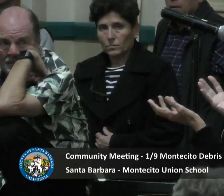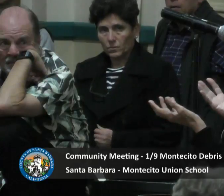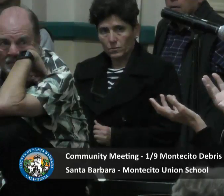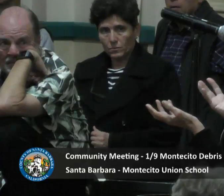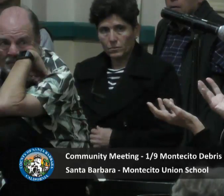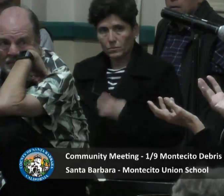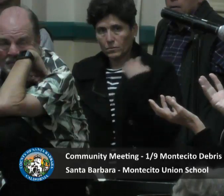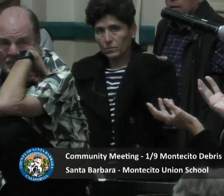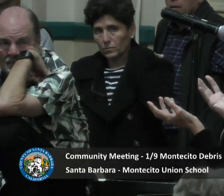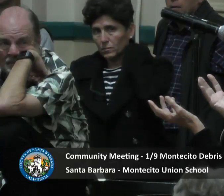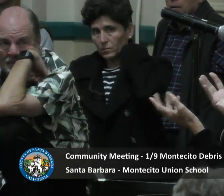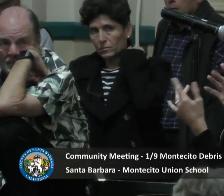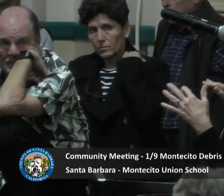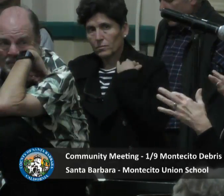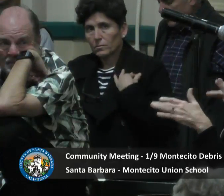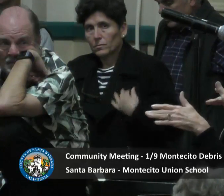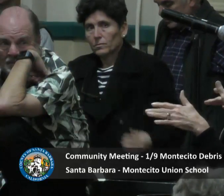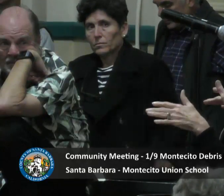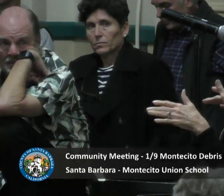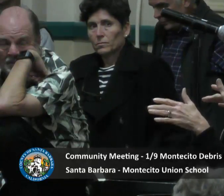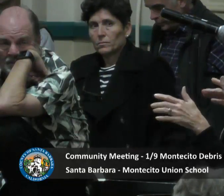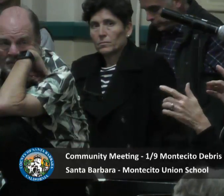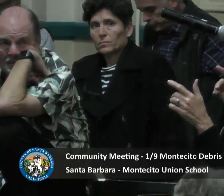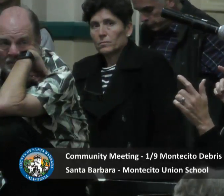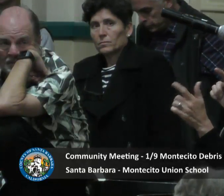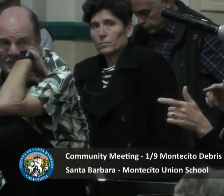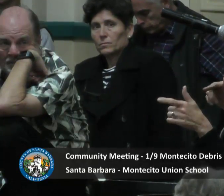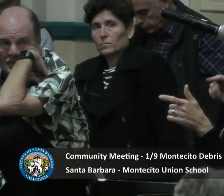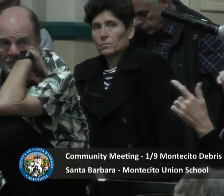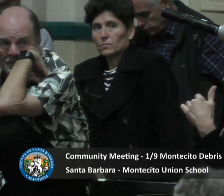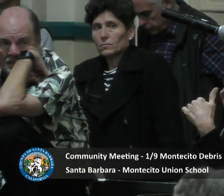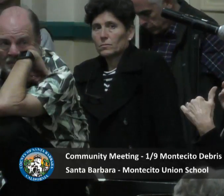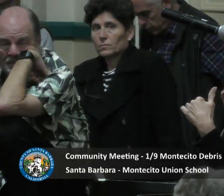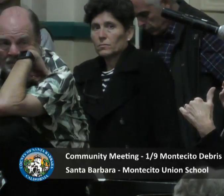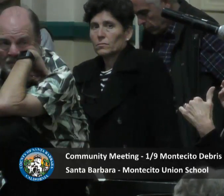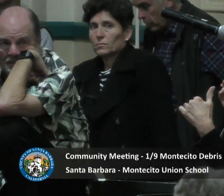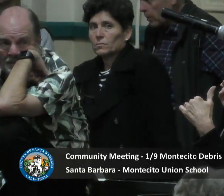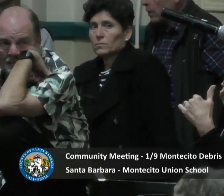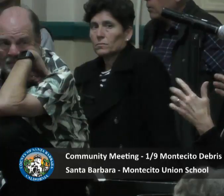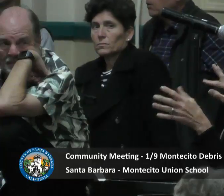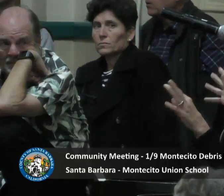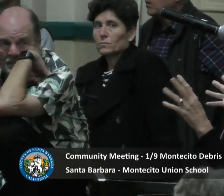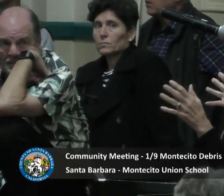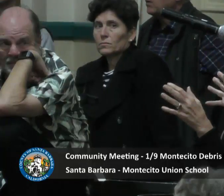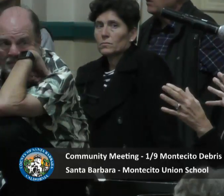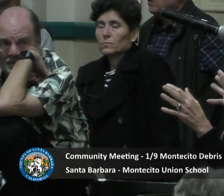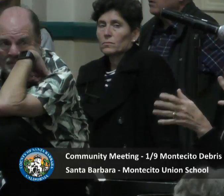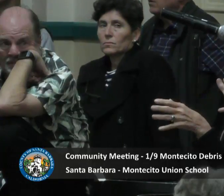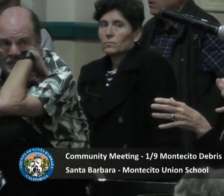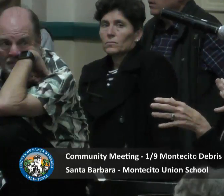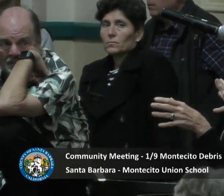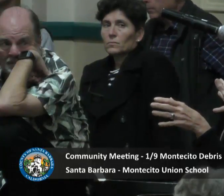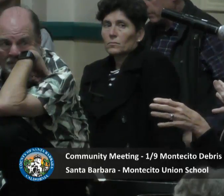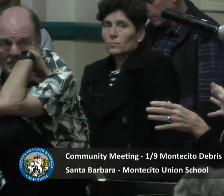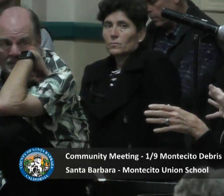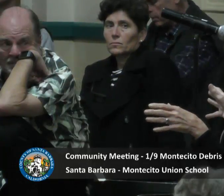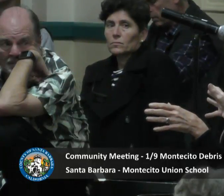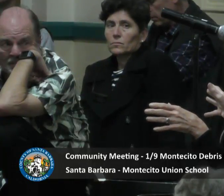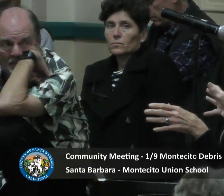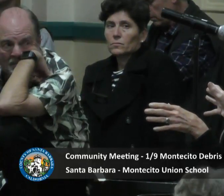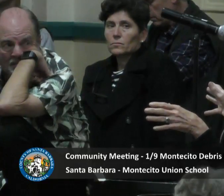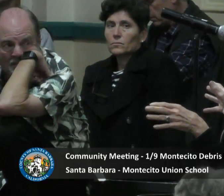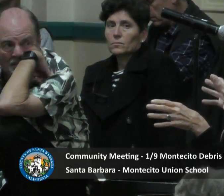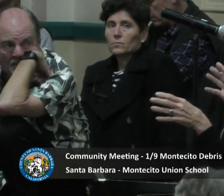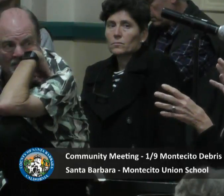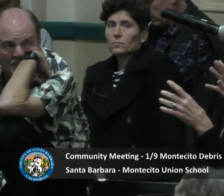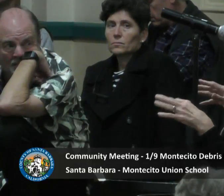mind, we have rain predicted on 3 sites from the 12th through the 15th. Now that can change and fluctuate, and I understand